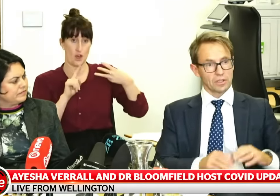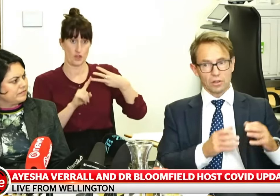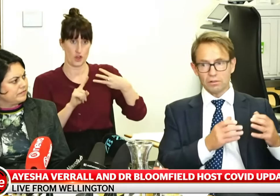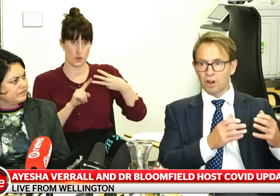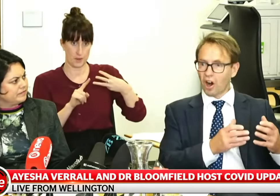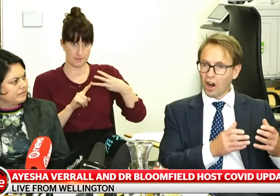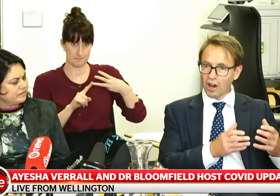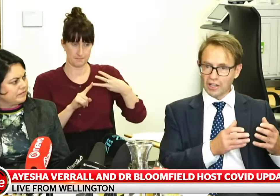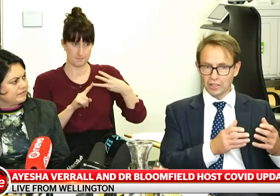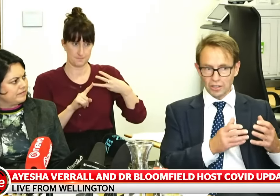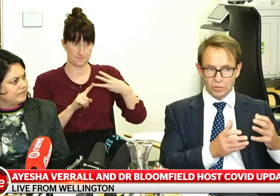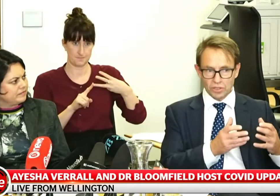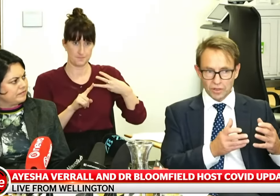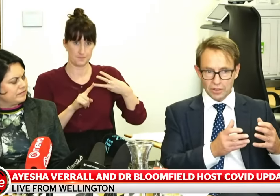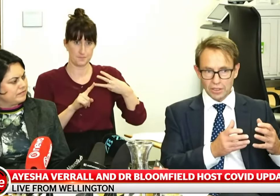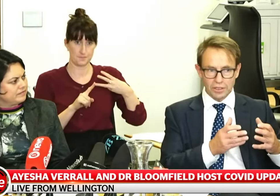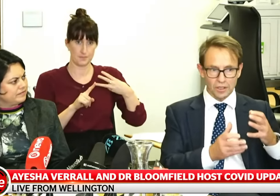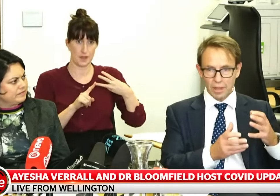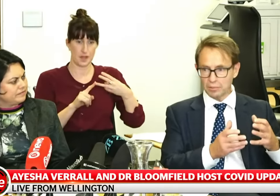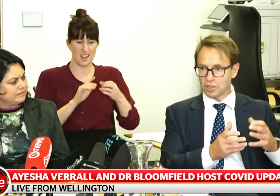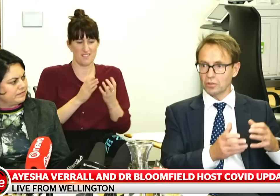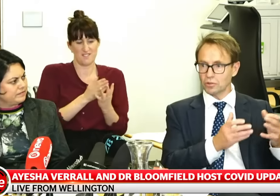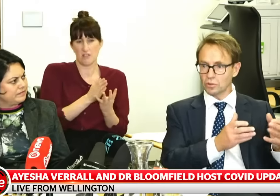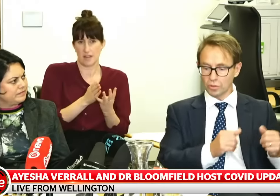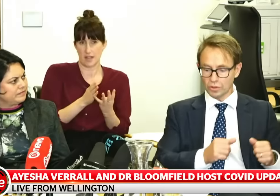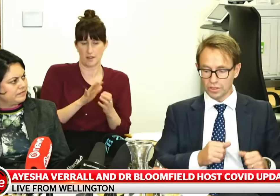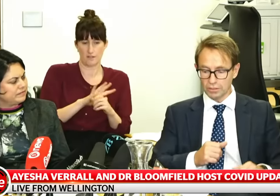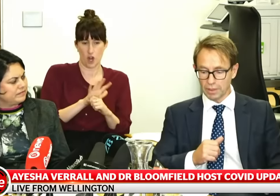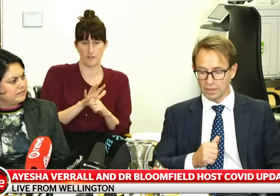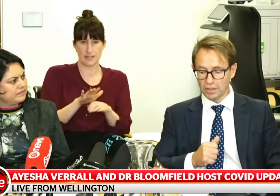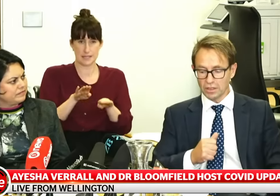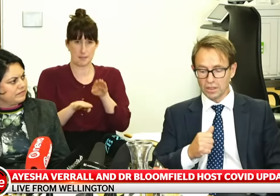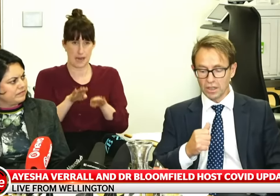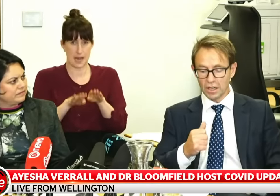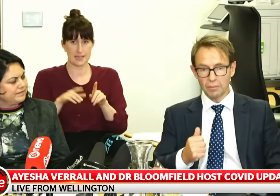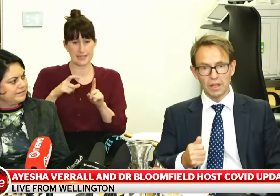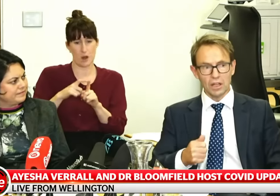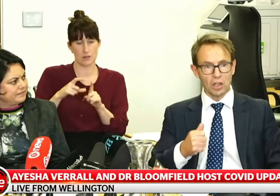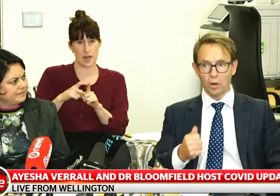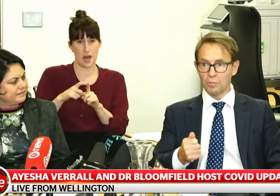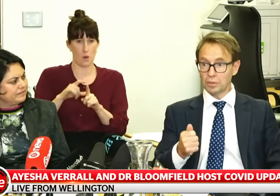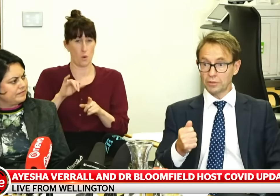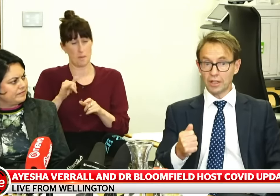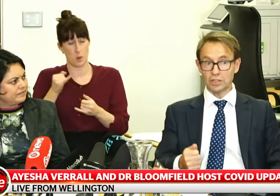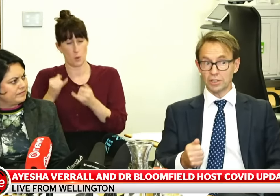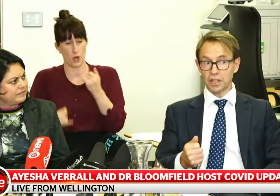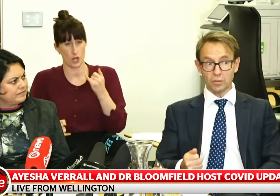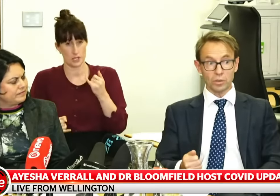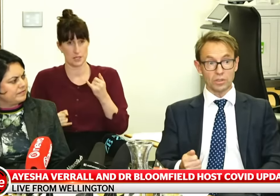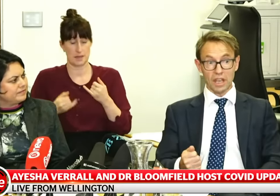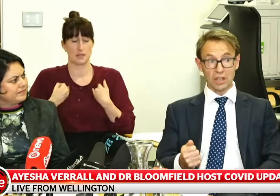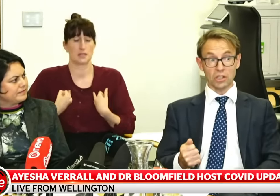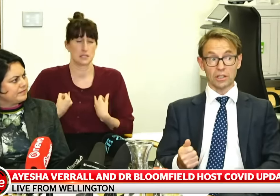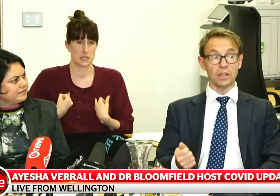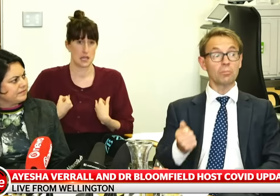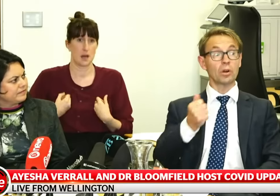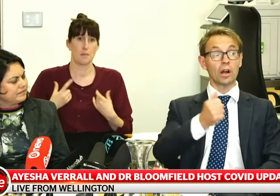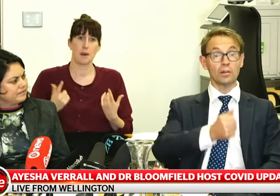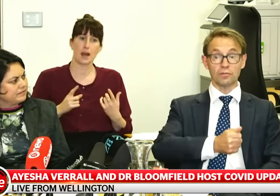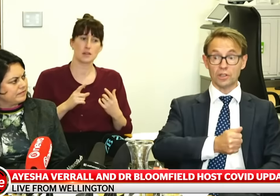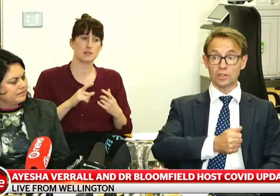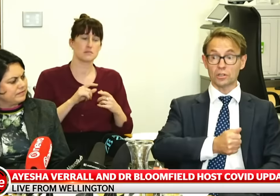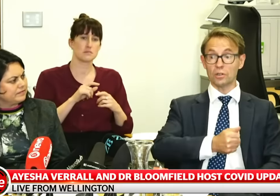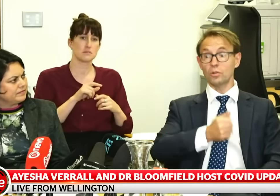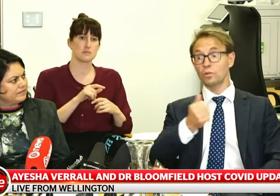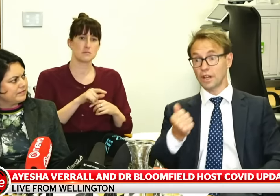variant that's got high clinical severity, so perhaps Delta or worse, but low immune evasion. In other words, actually,